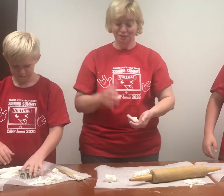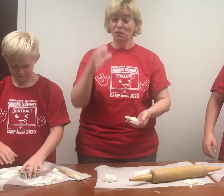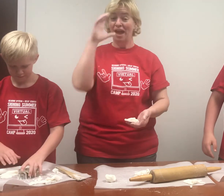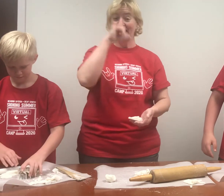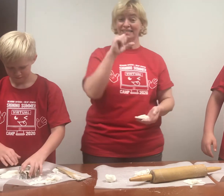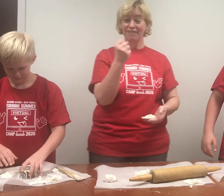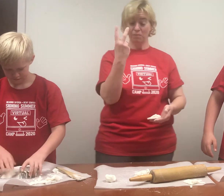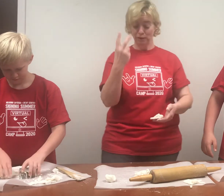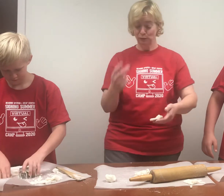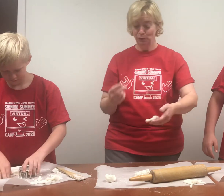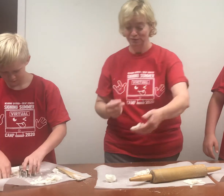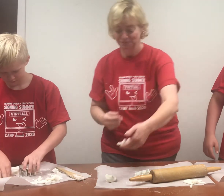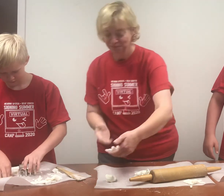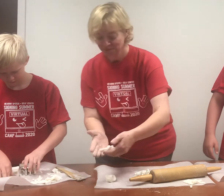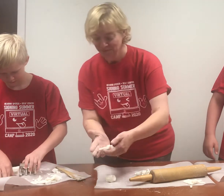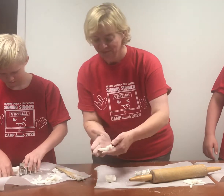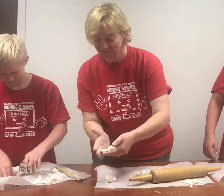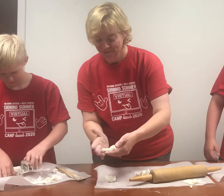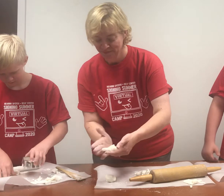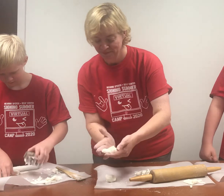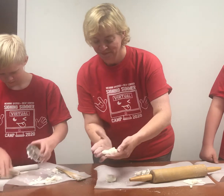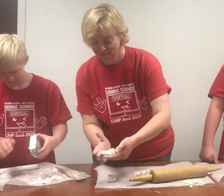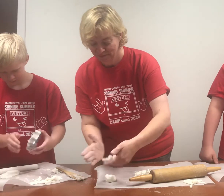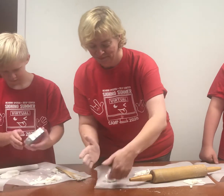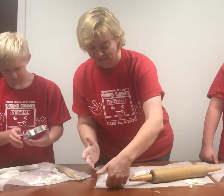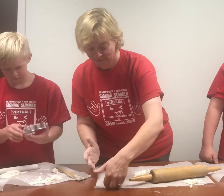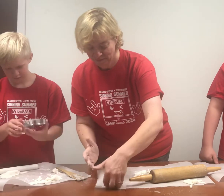So there's my S. So I guess I have to make 2.